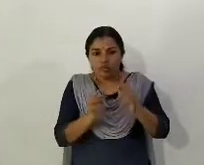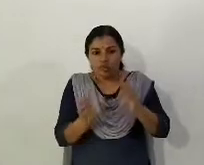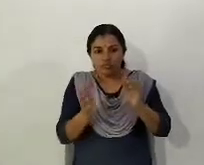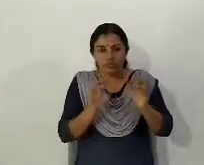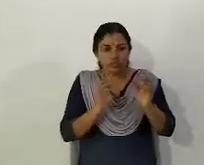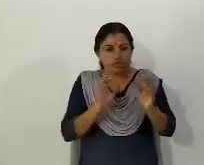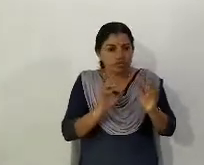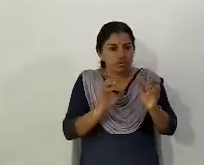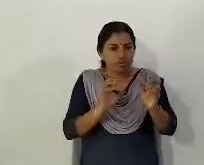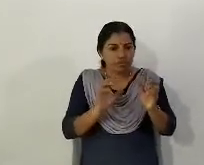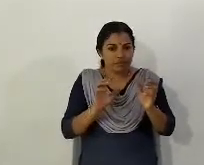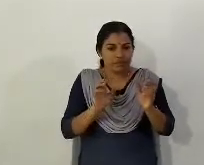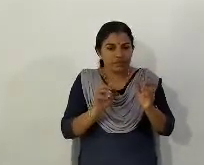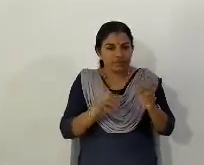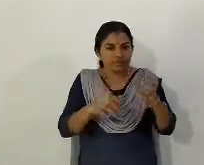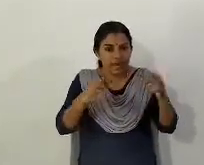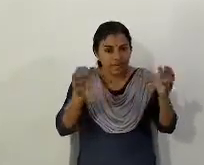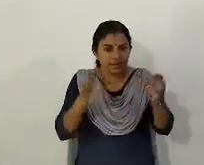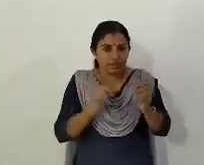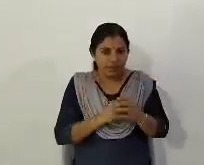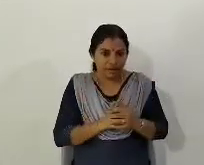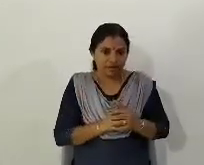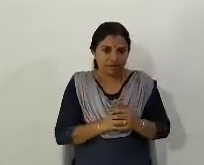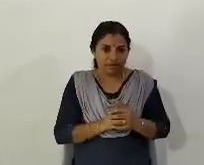When we zoom that image